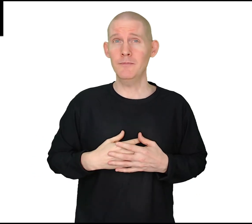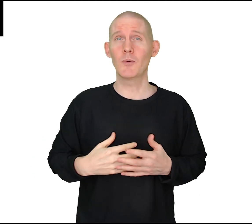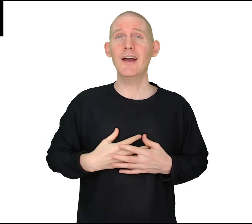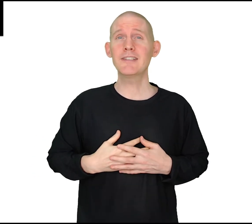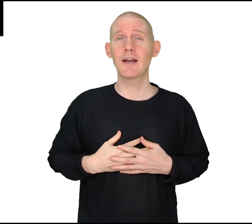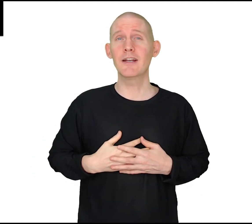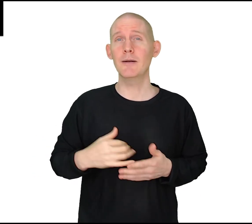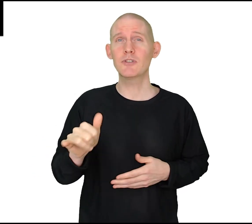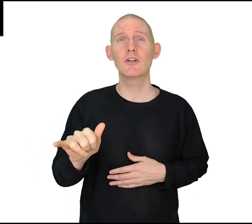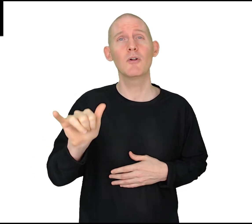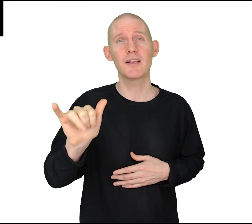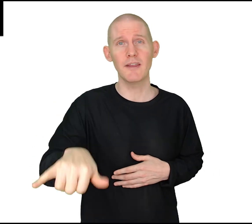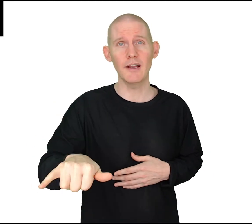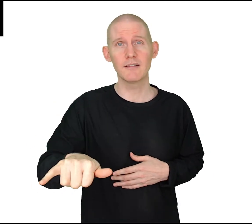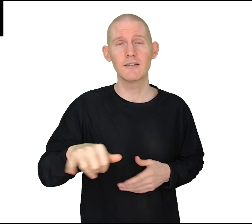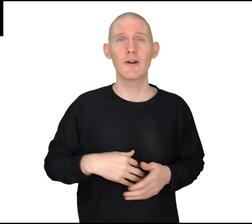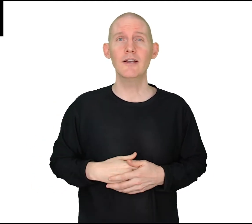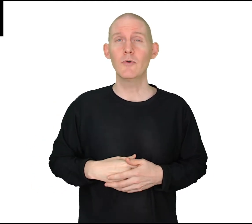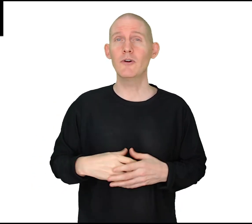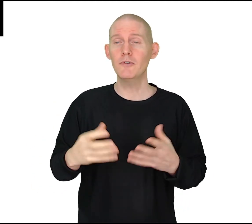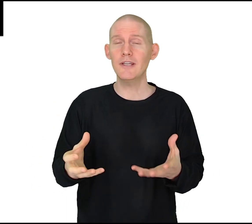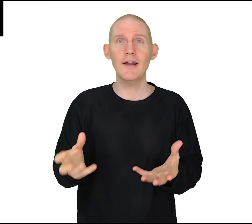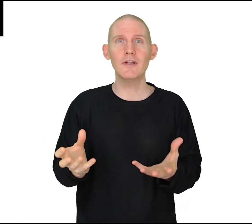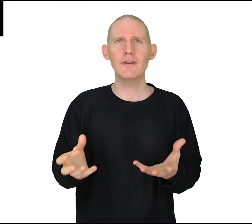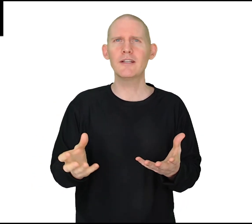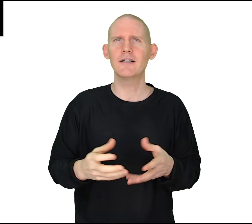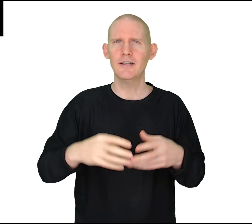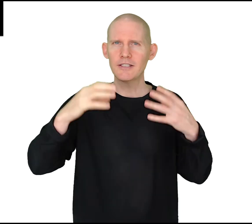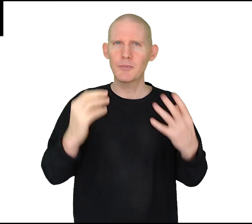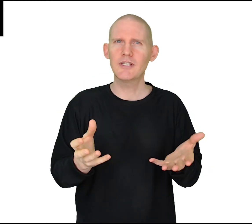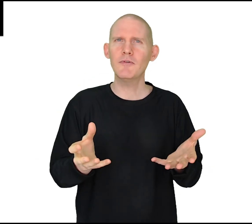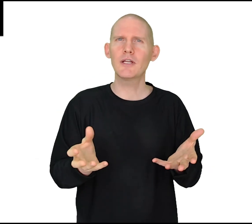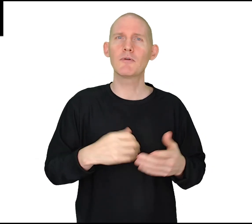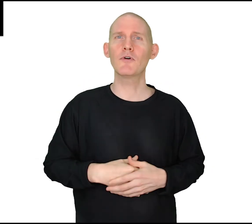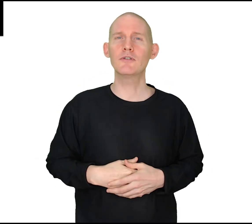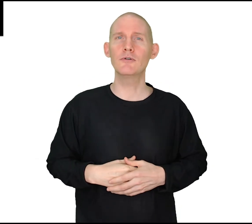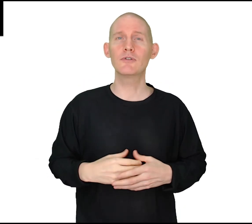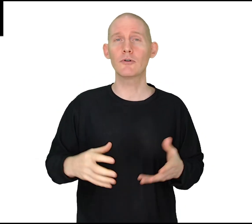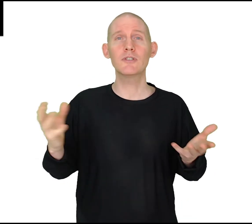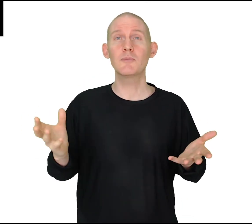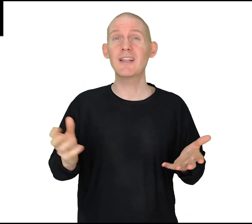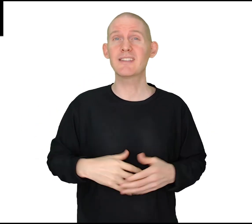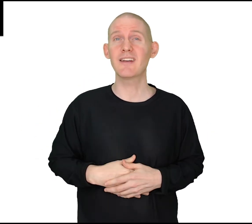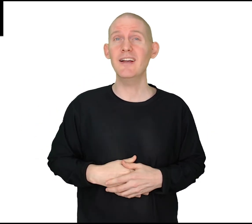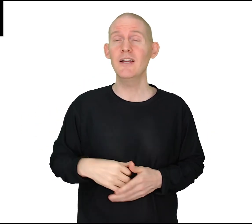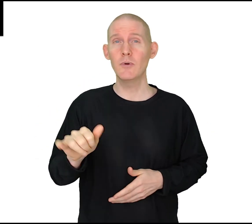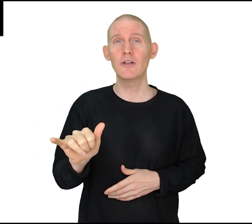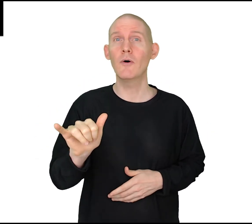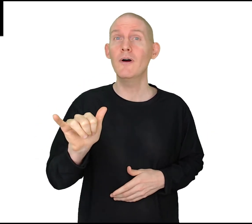I sign it, I'm just going to go like that, right? We don't really have anything to specifically refer to, so just to make the sign, we can go